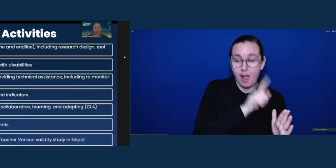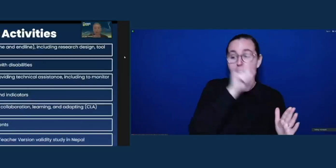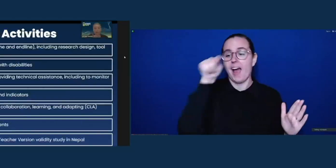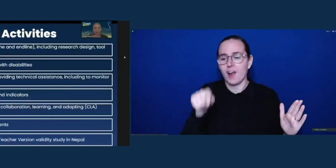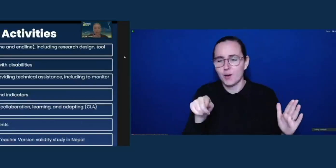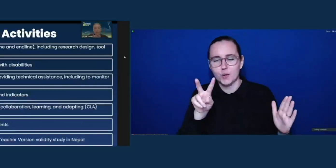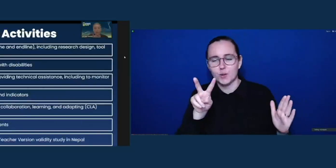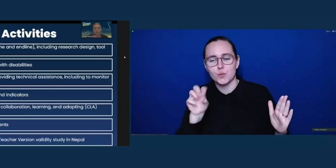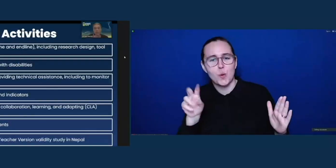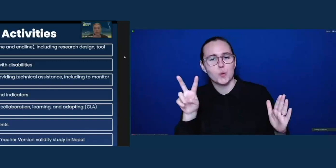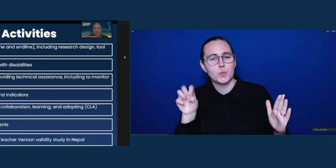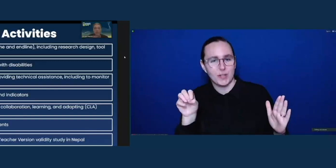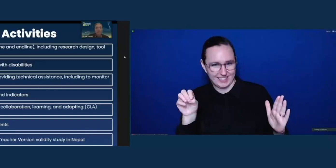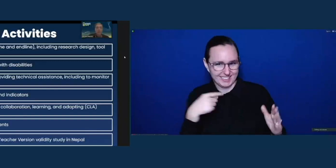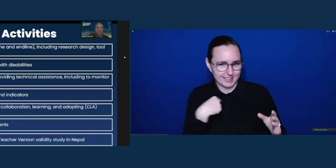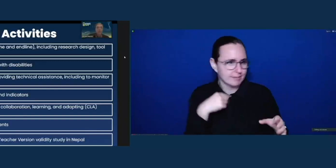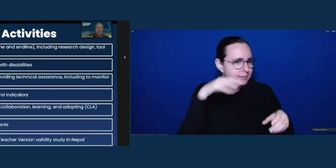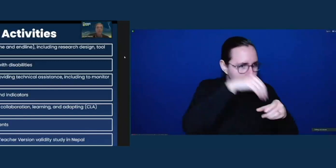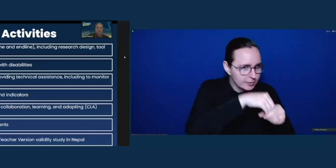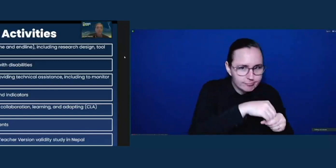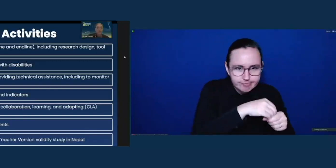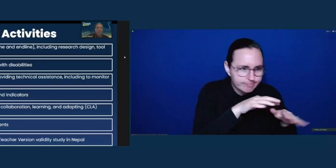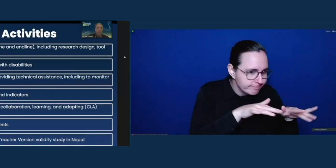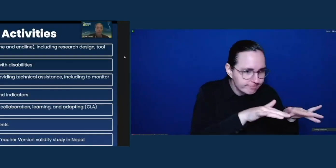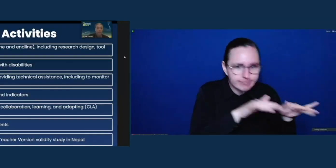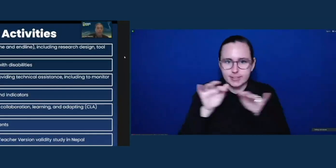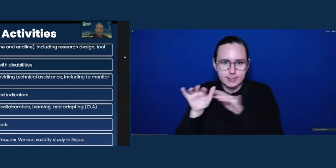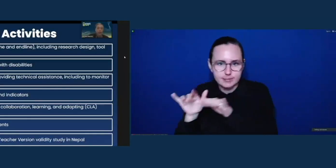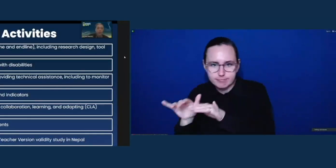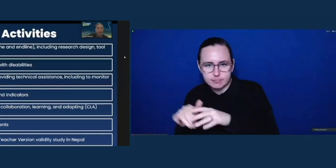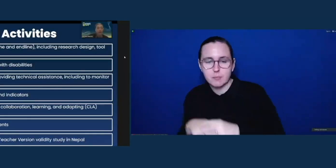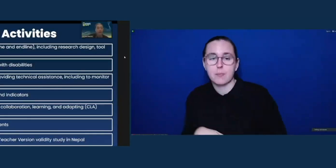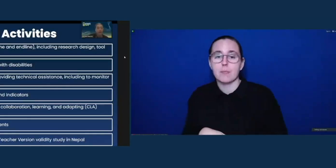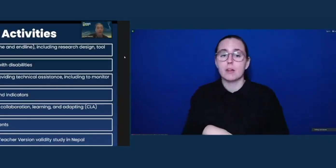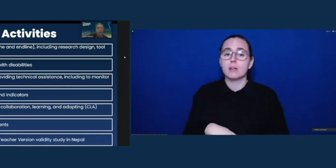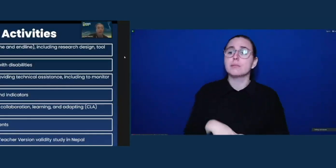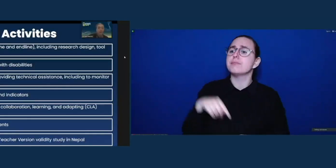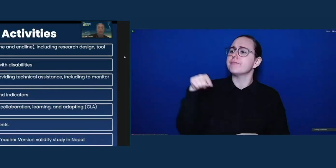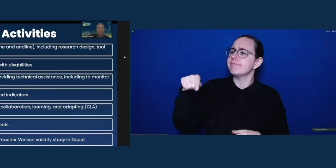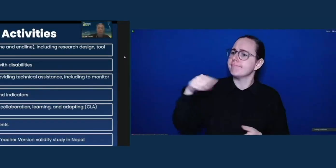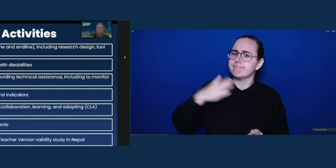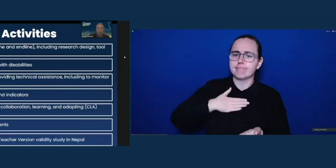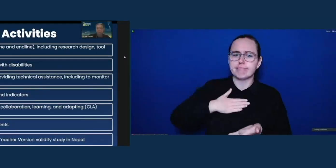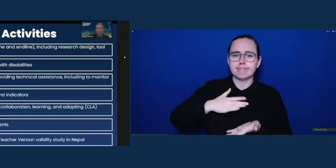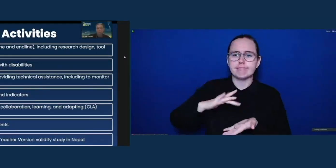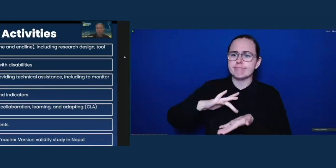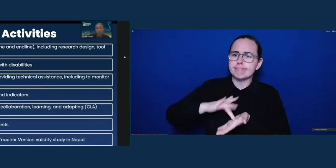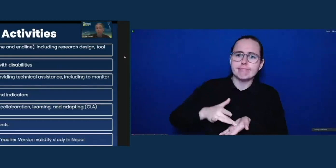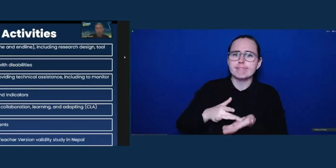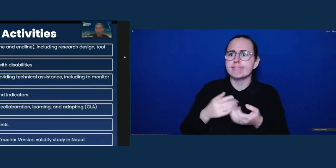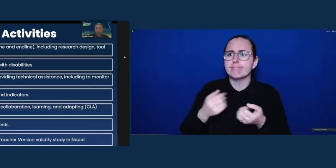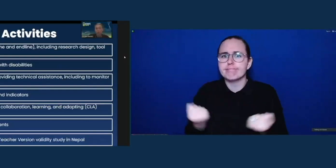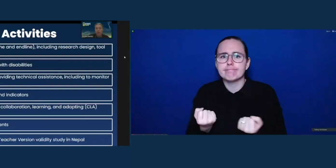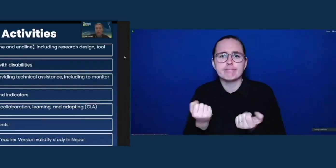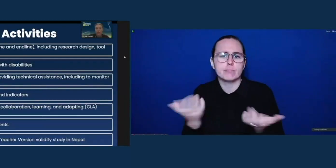Our core activities during our partnership have been to conduct project evaluations, both baselines and